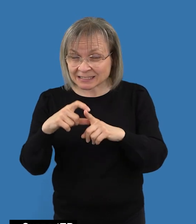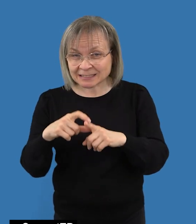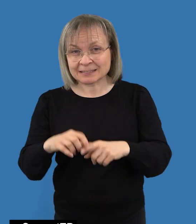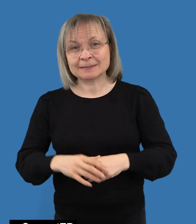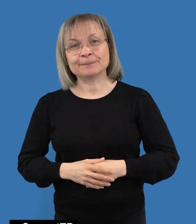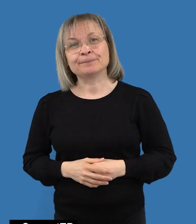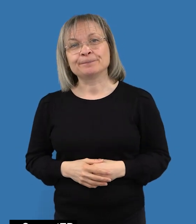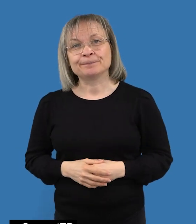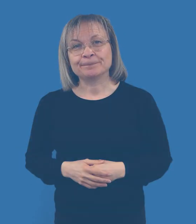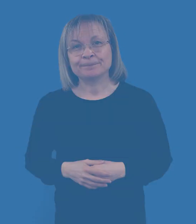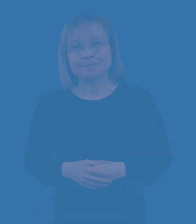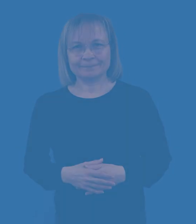Supported.